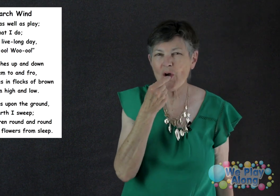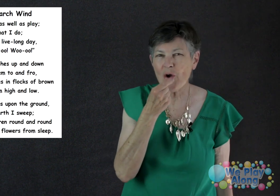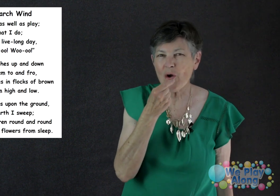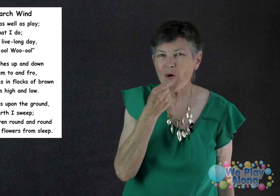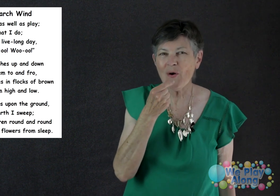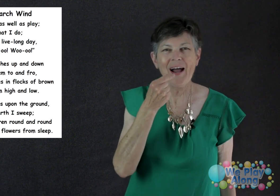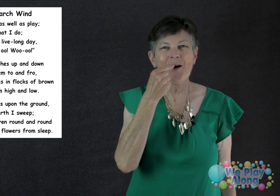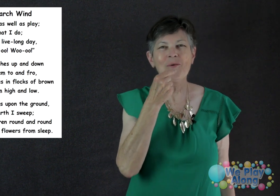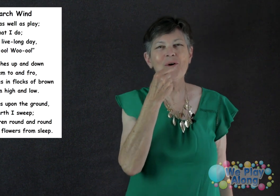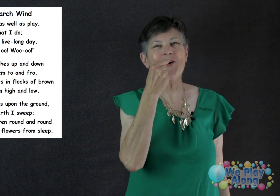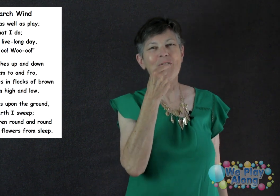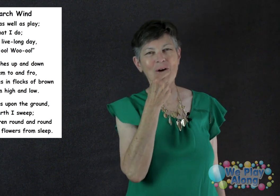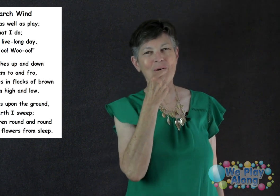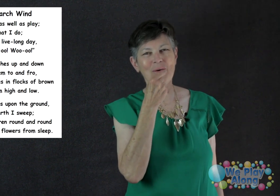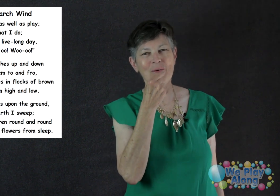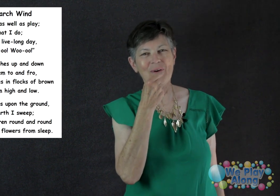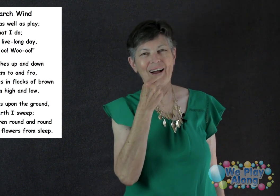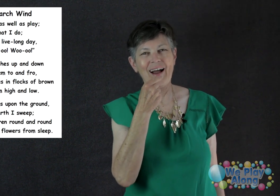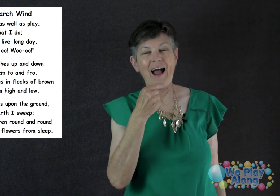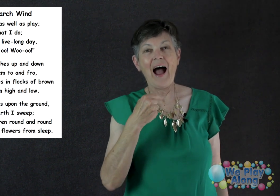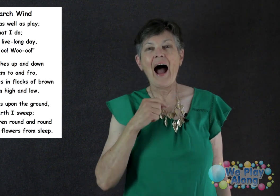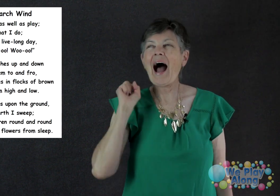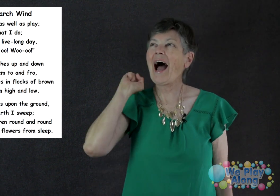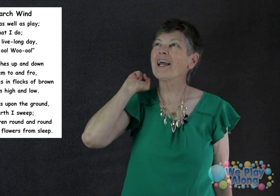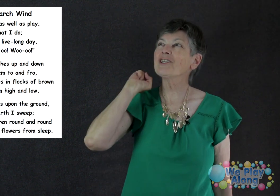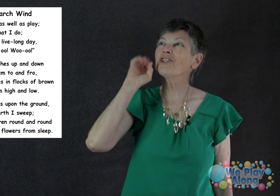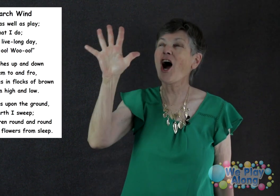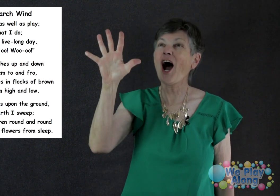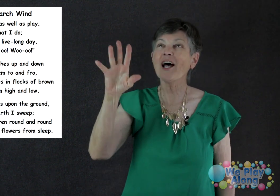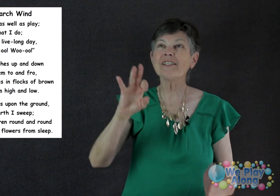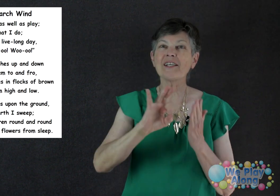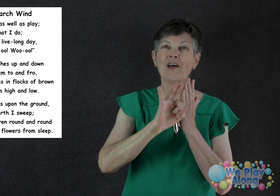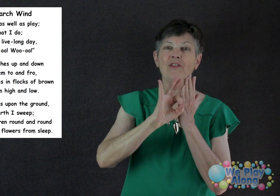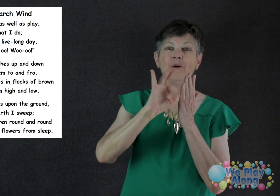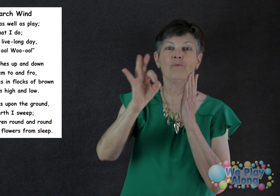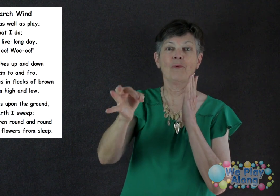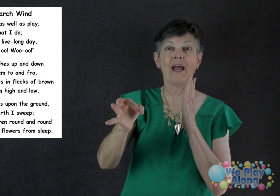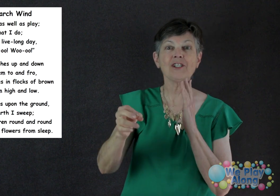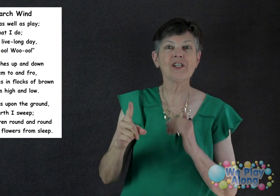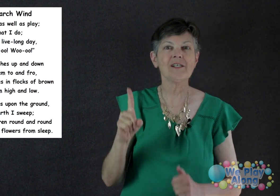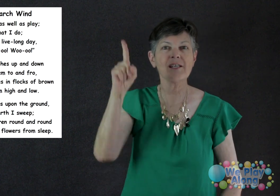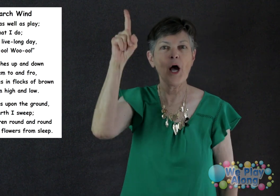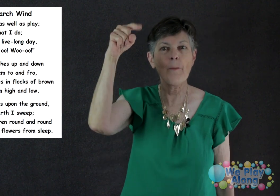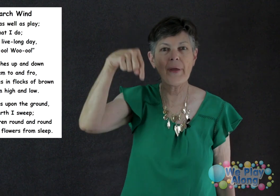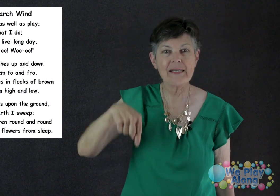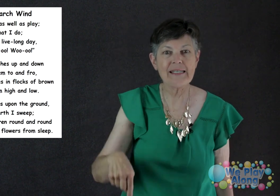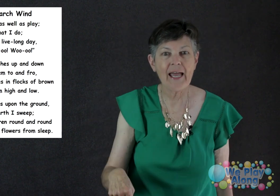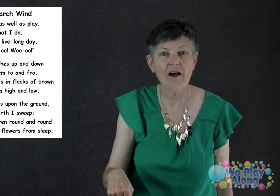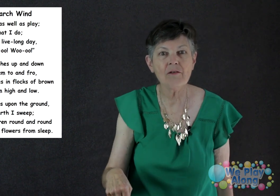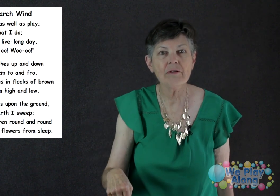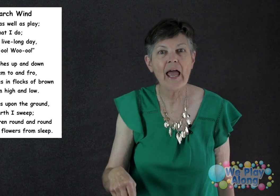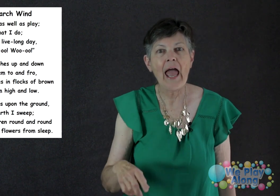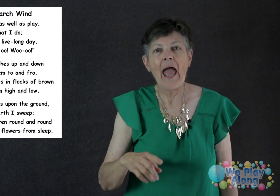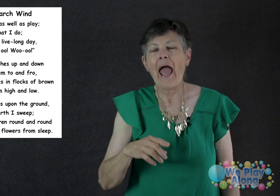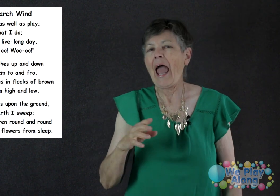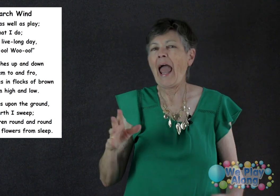Woohoo! Woohoo! I toss the branches up and down